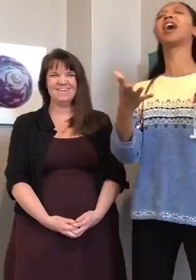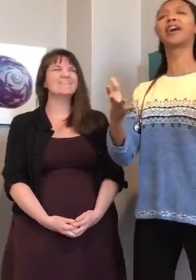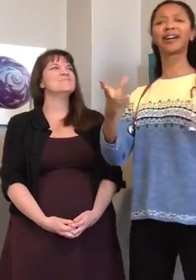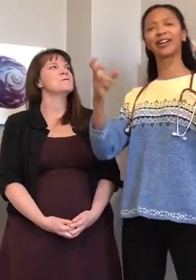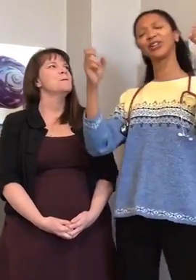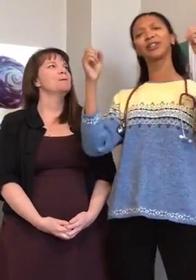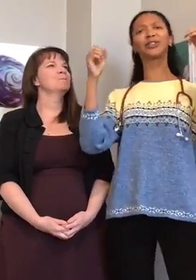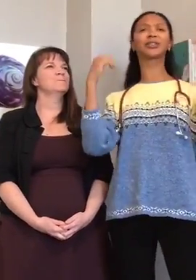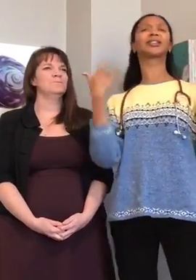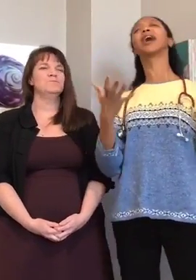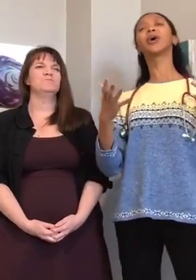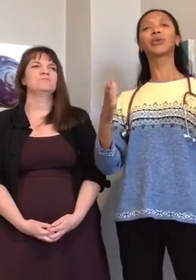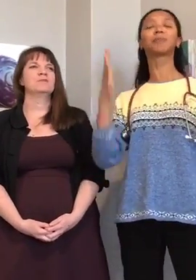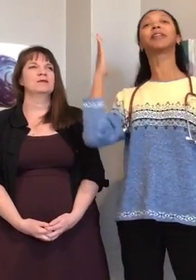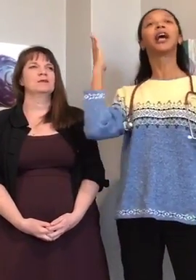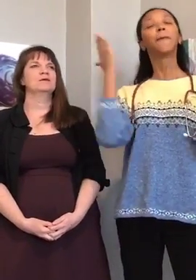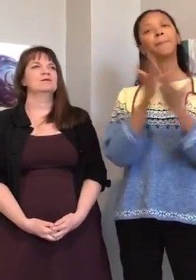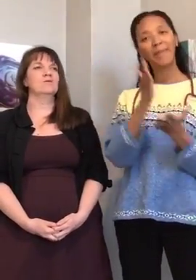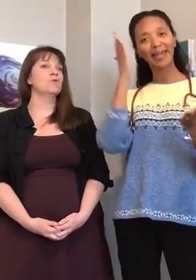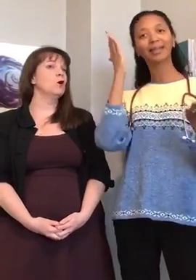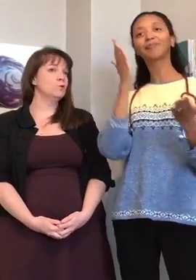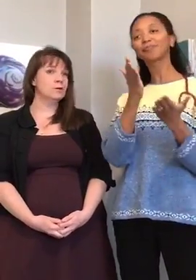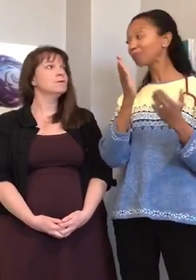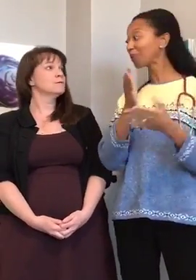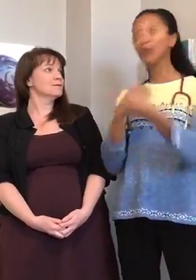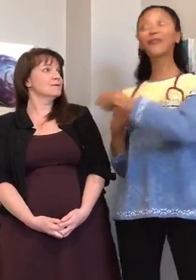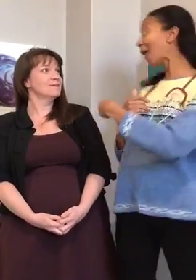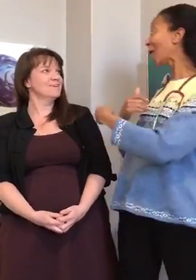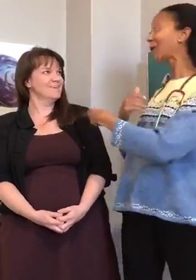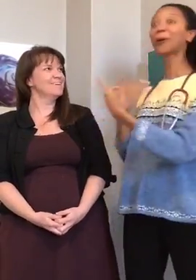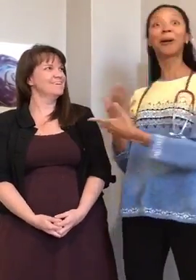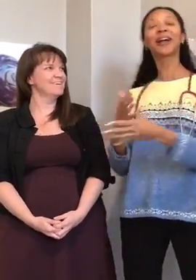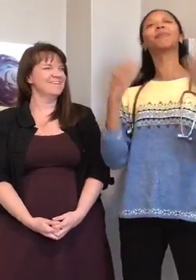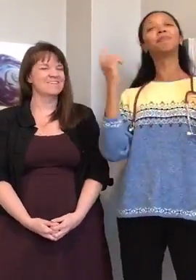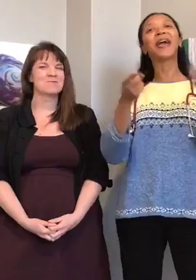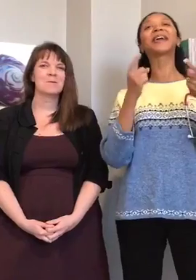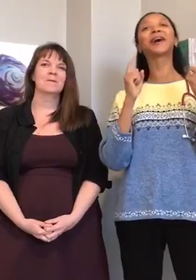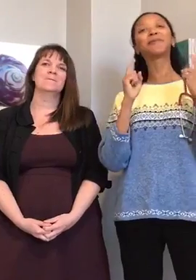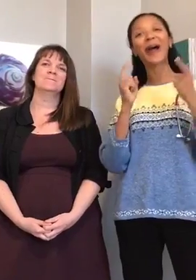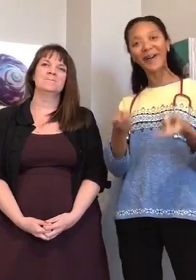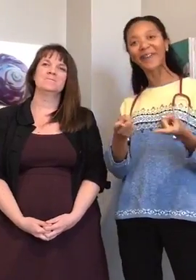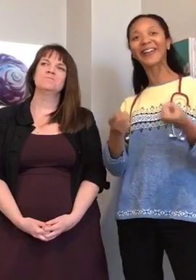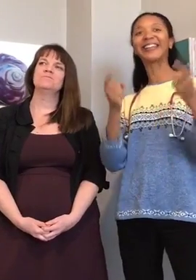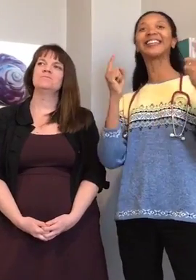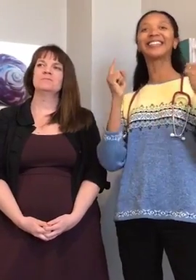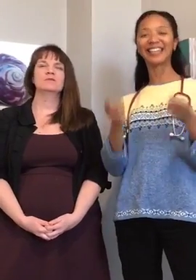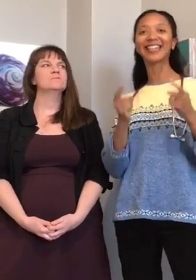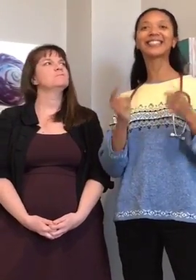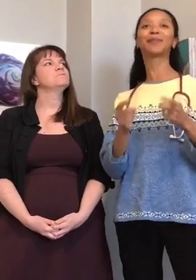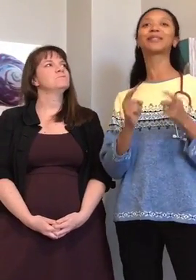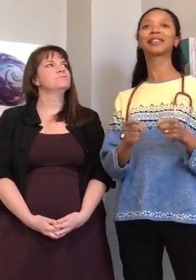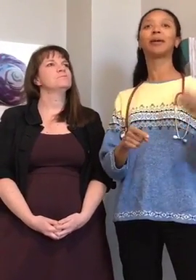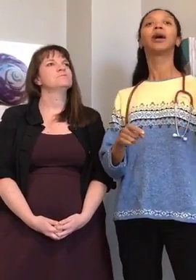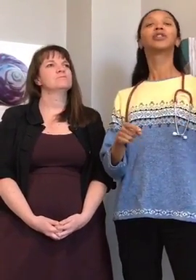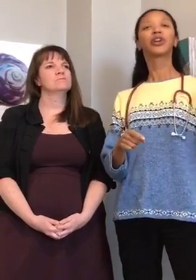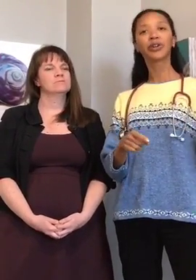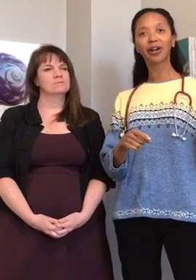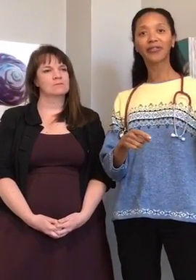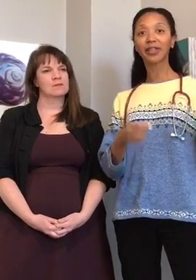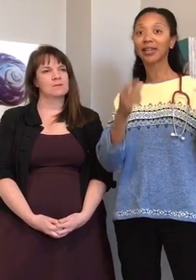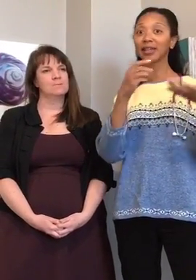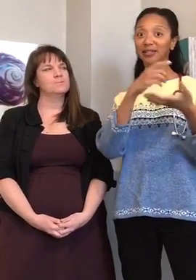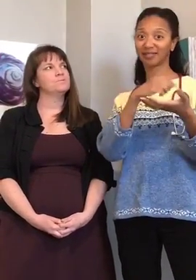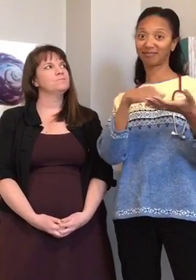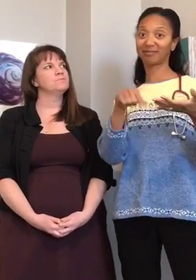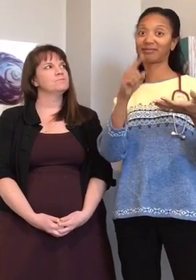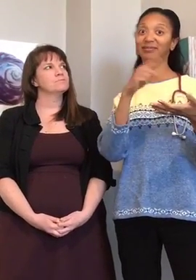your car, your clothes, but Your phone? Your phone! Oh my God, make it a priority to get some sleep. Turn